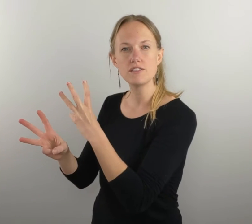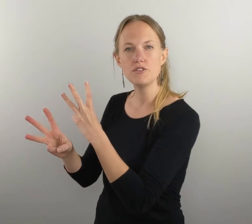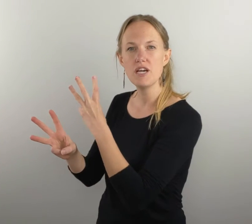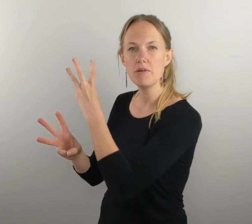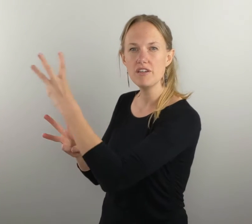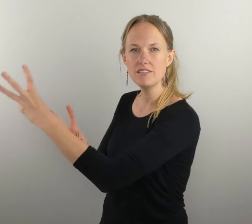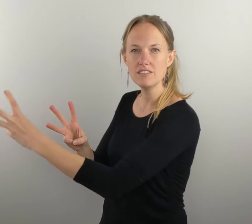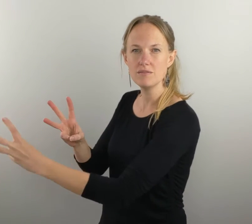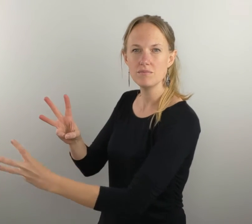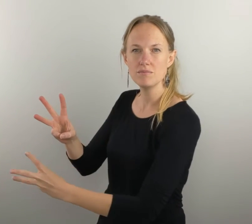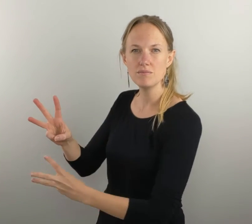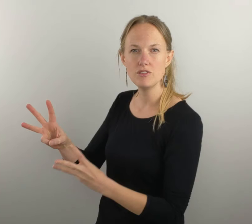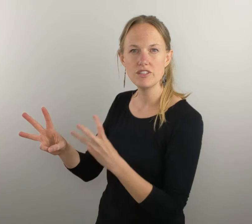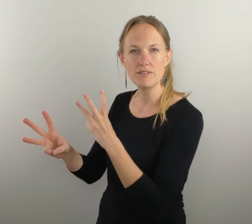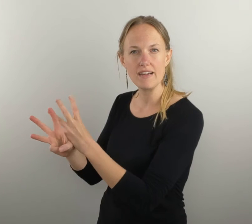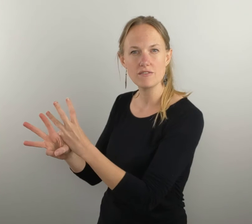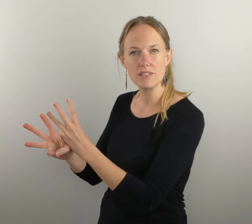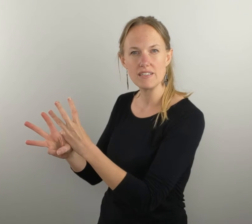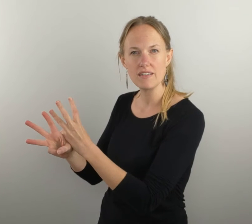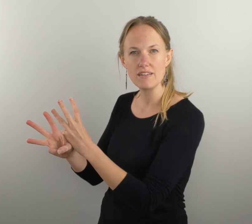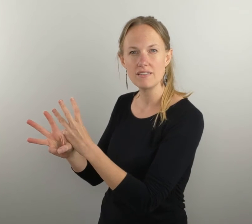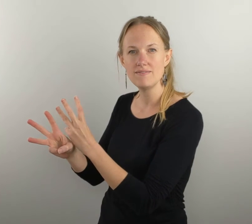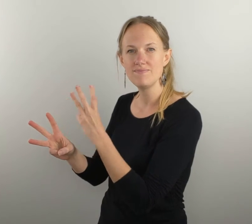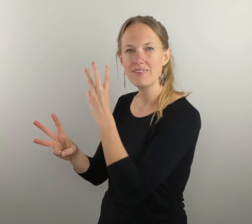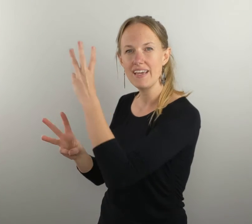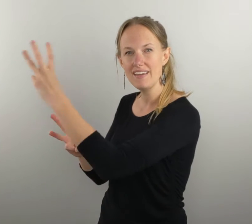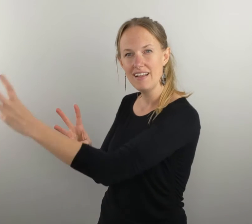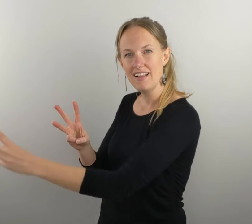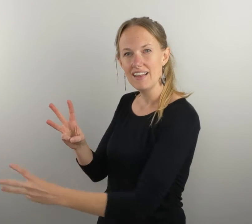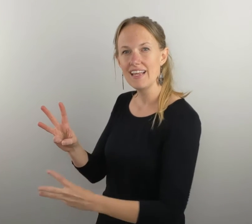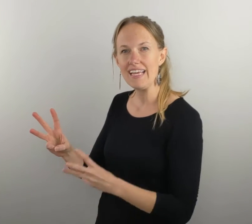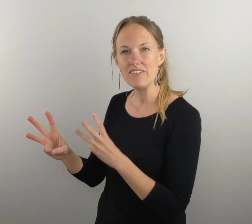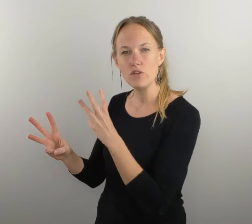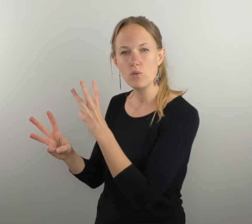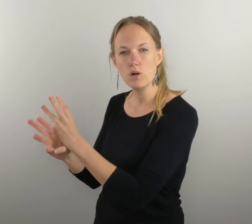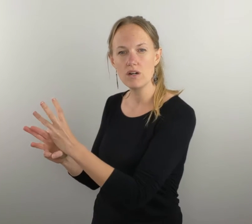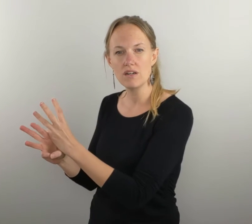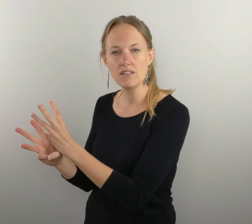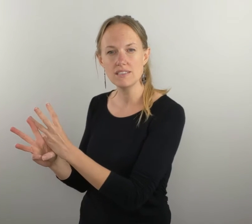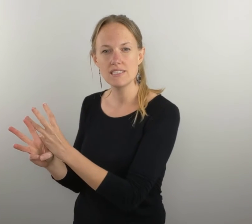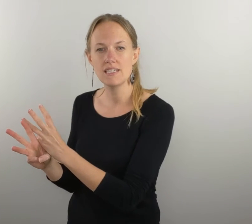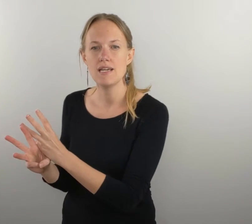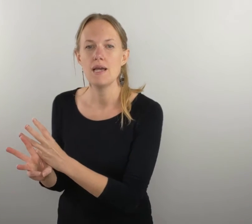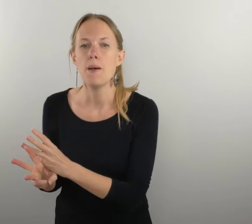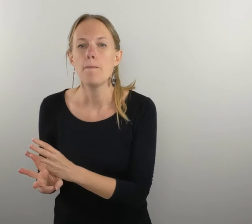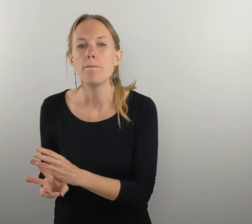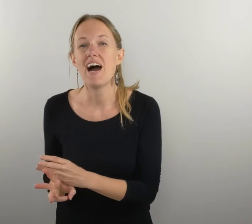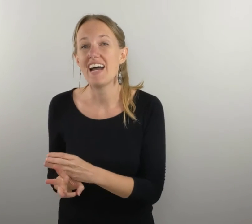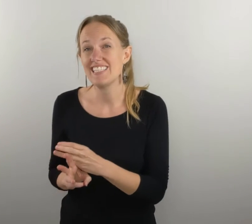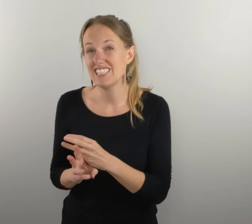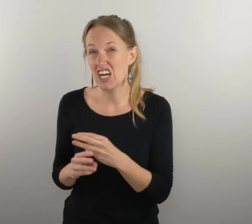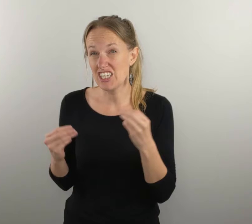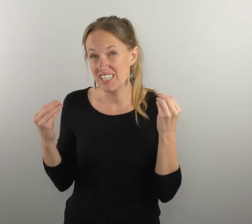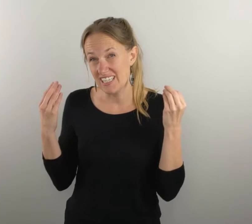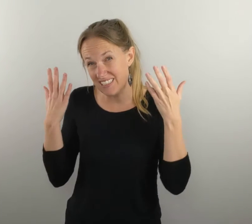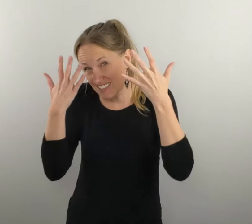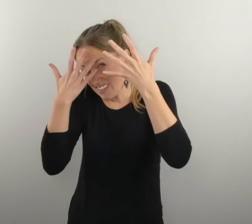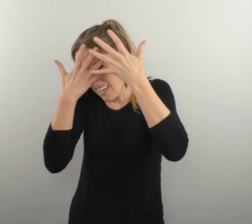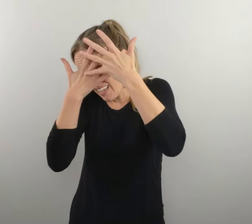2 W's moving around one another. Okay, light of the world by darkness, hands